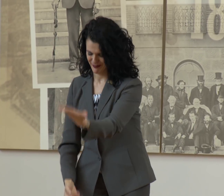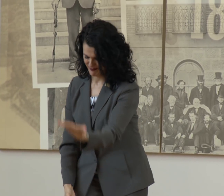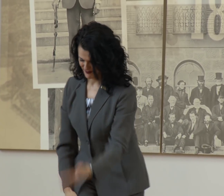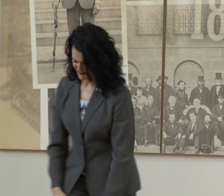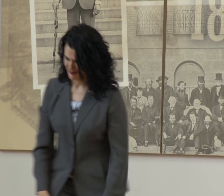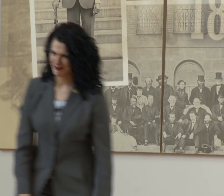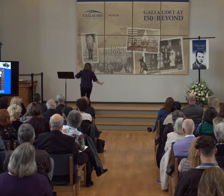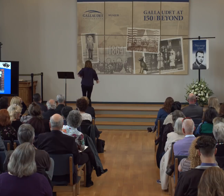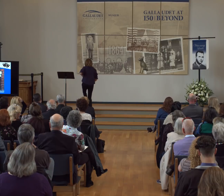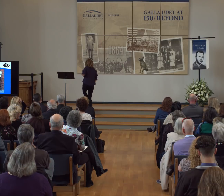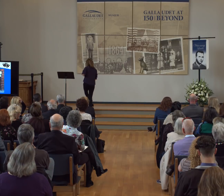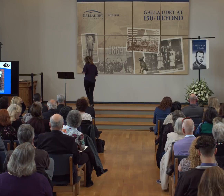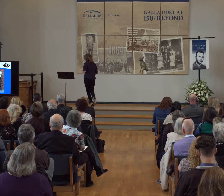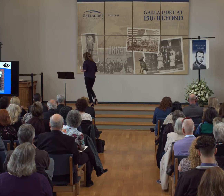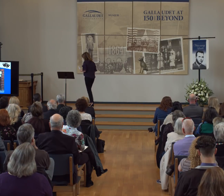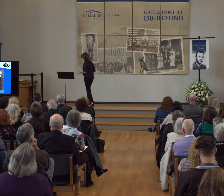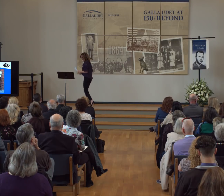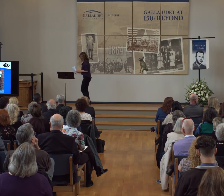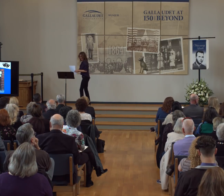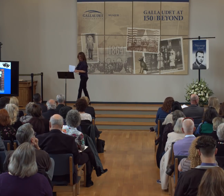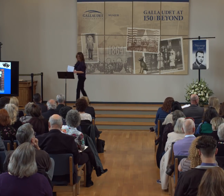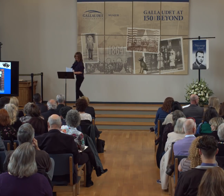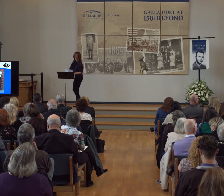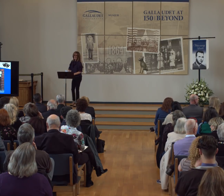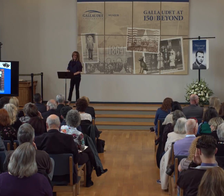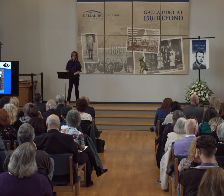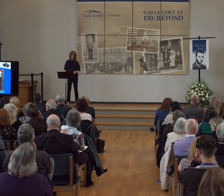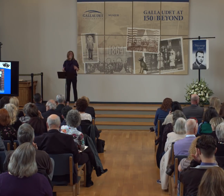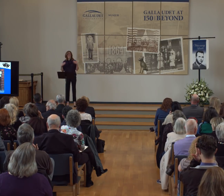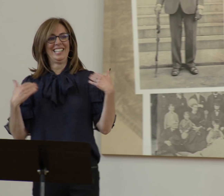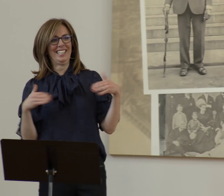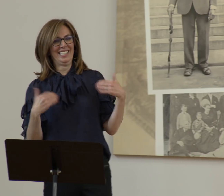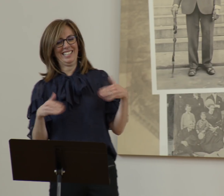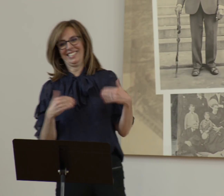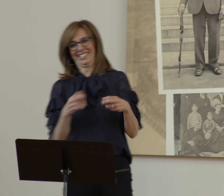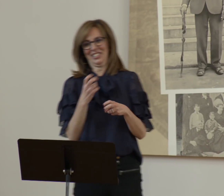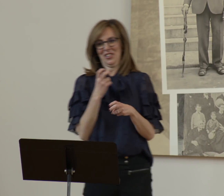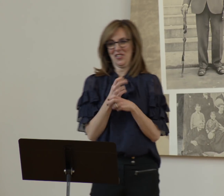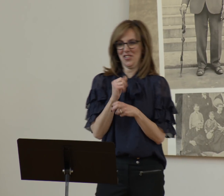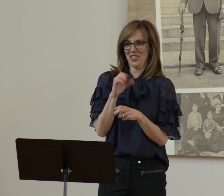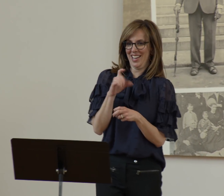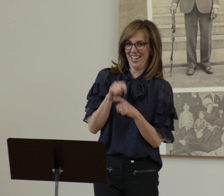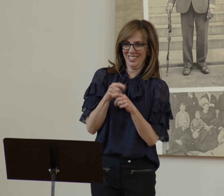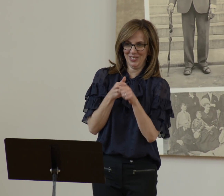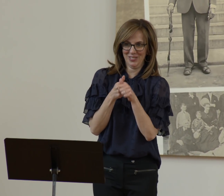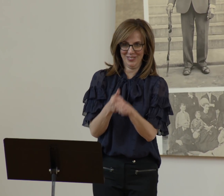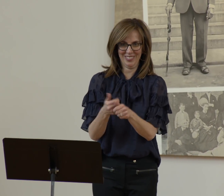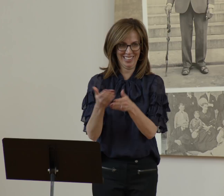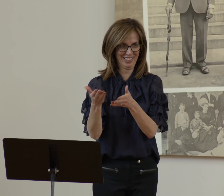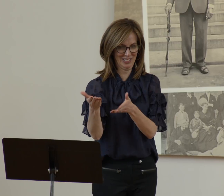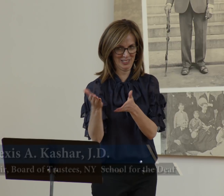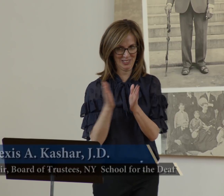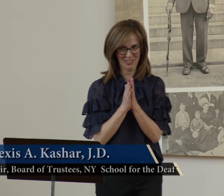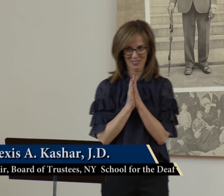who's the chair, Board of Trustees, New York School of the Deaf, Fanwood. What a tough act to follow.